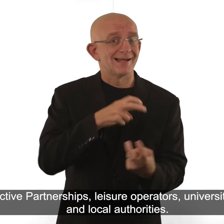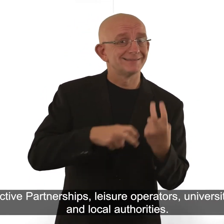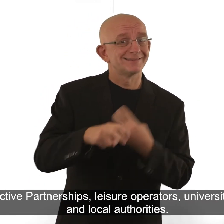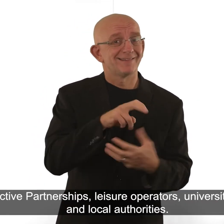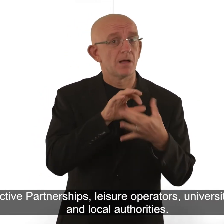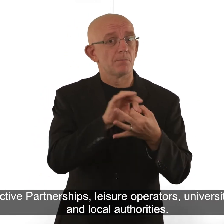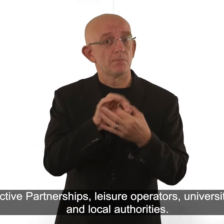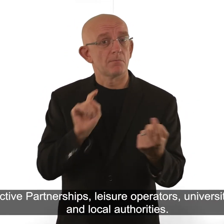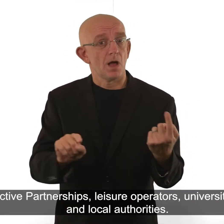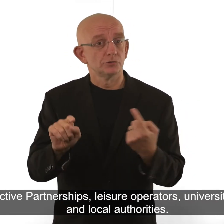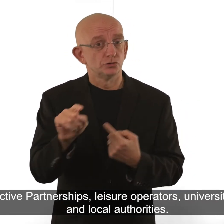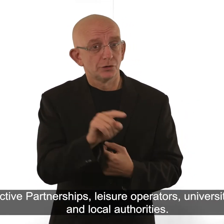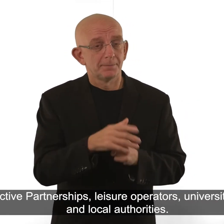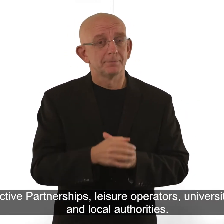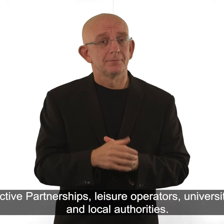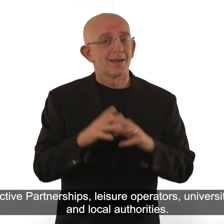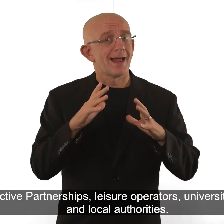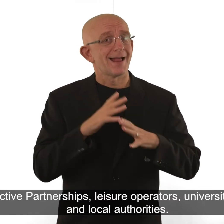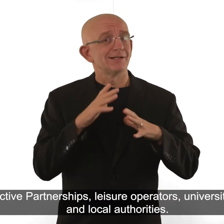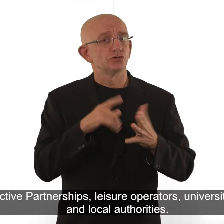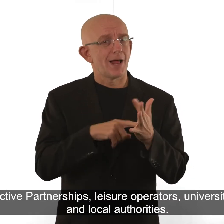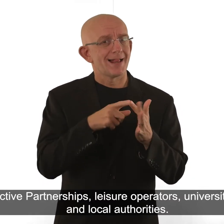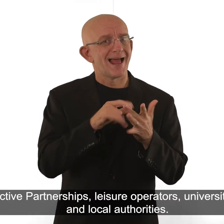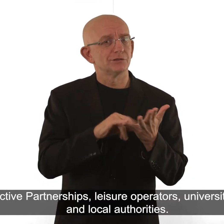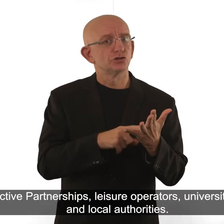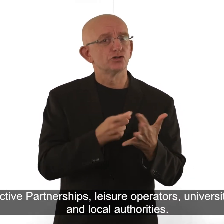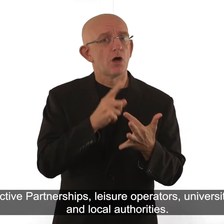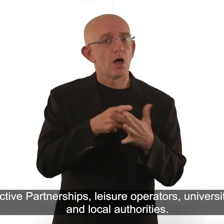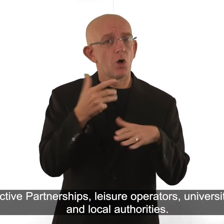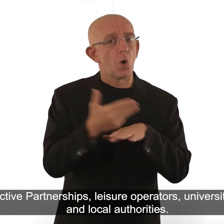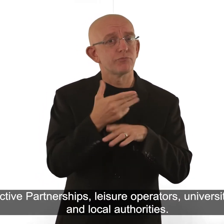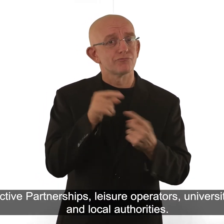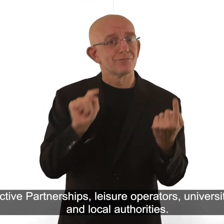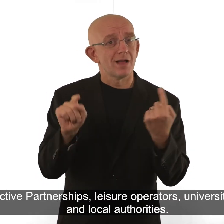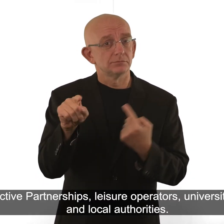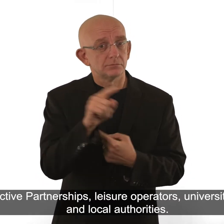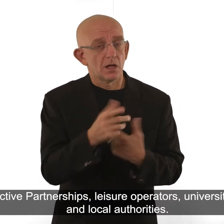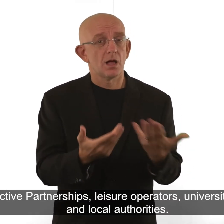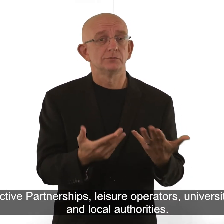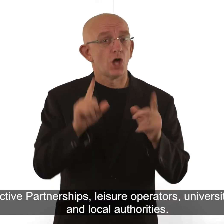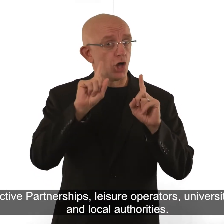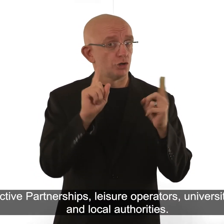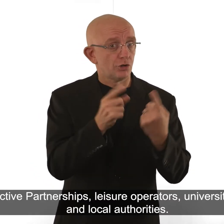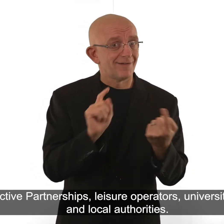And active partnerships, leisure operators, universities and local authorities.